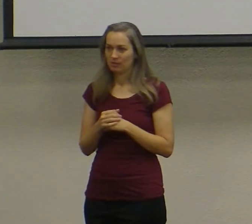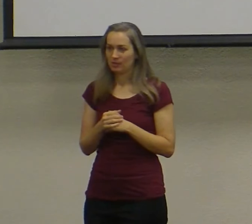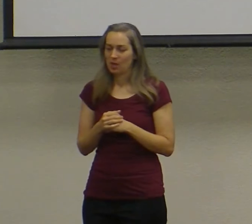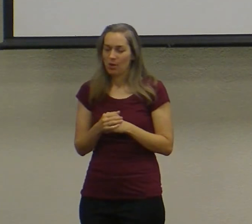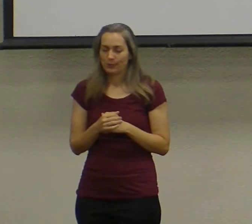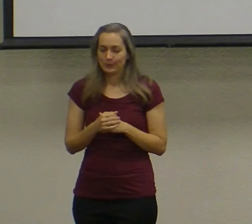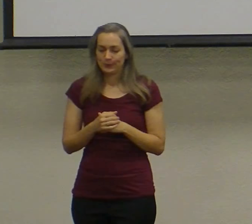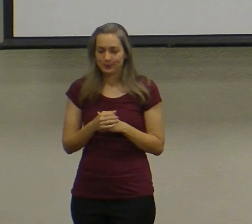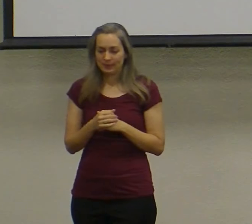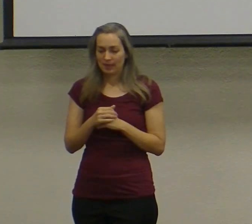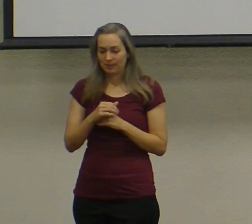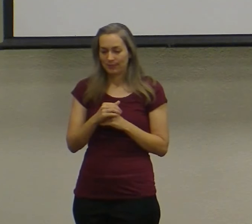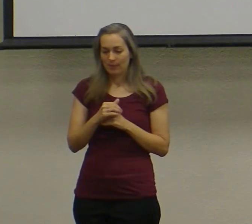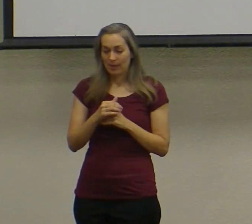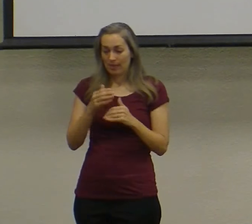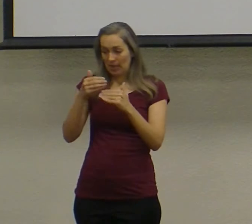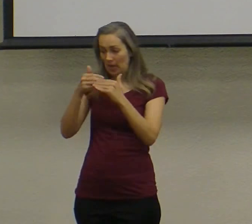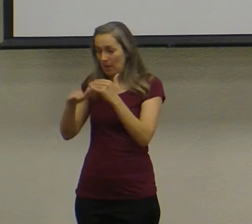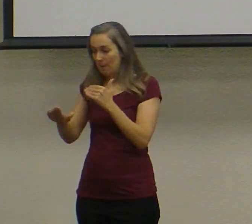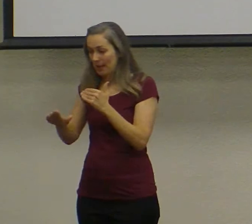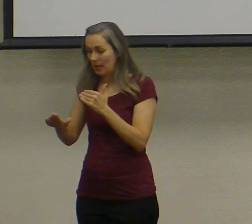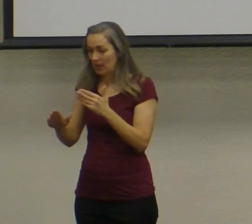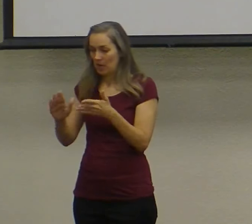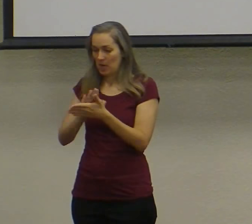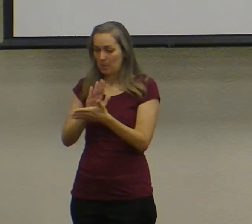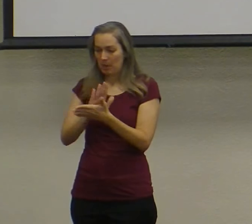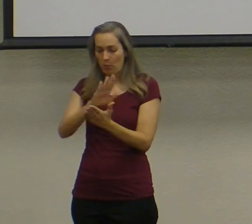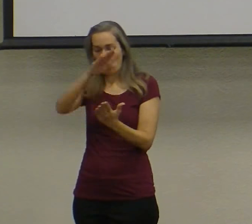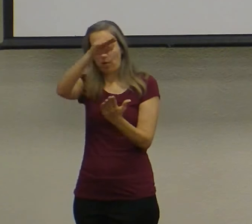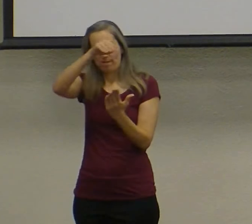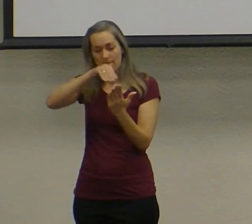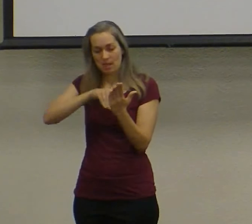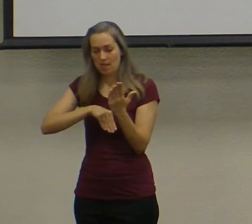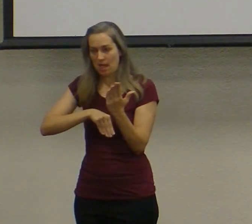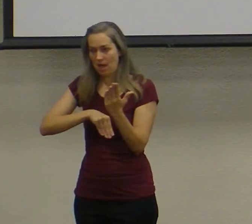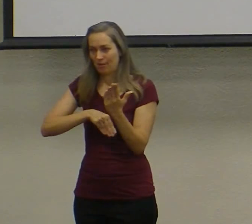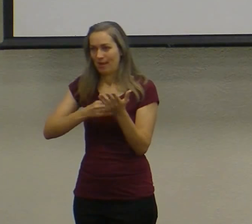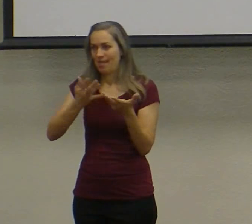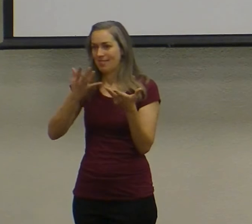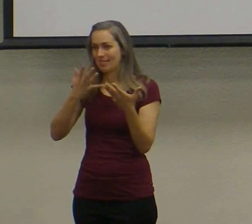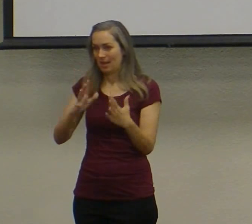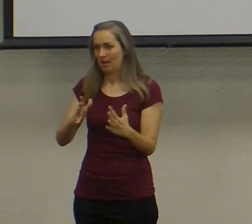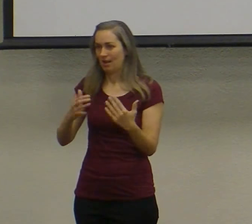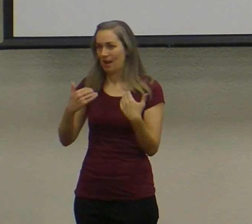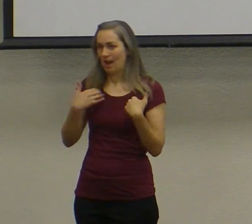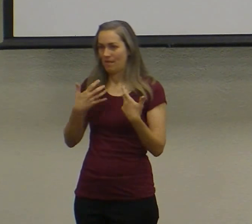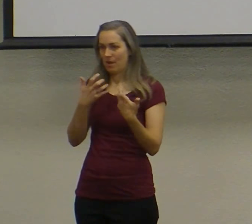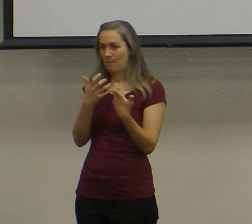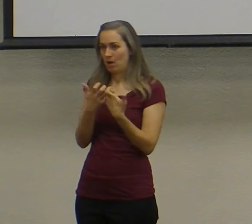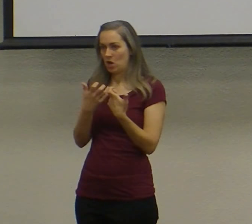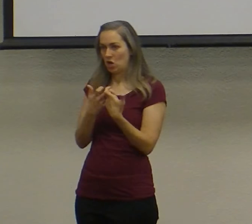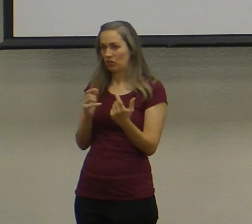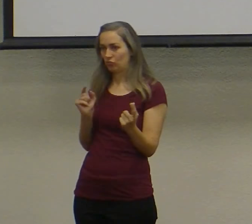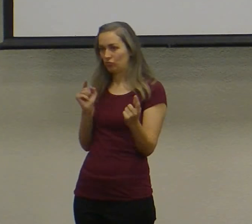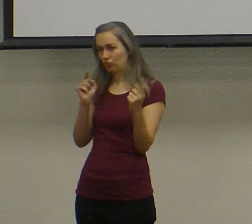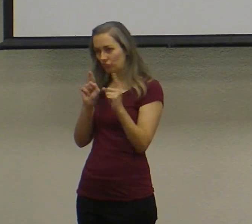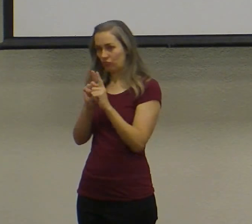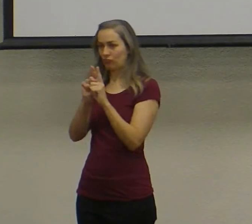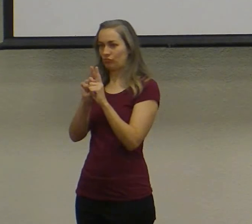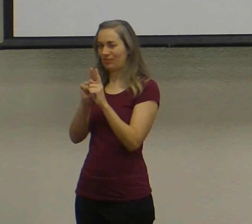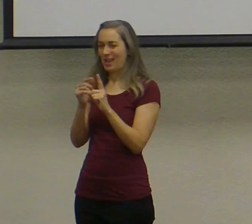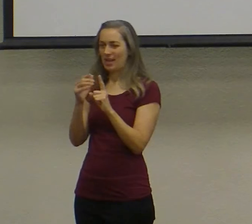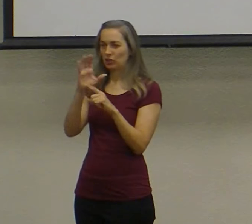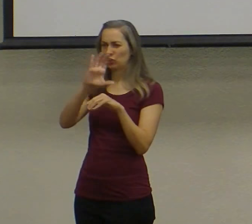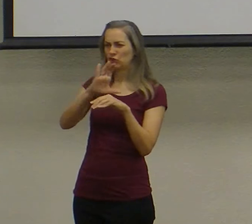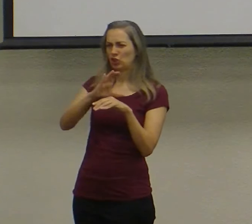on their way. They come in, they fill out their paperwork, and then they are partnered with a member of the congregation.